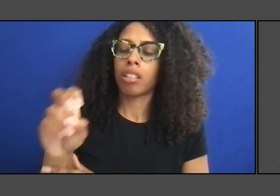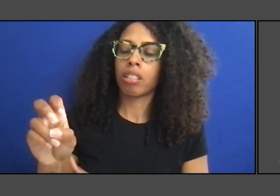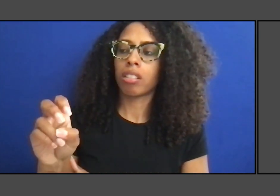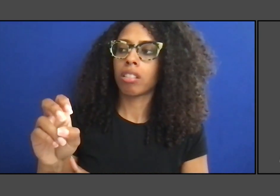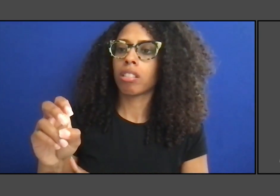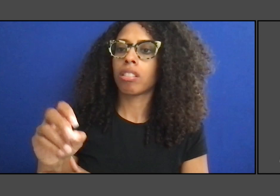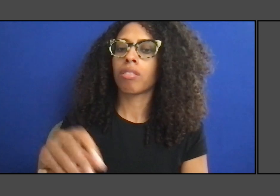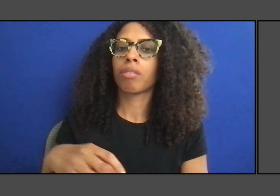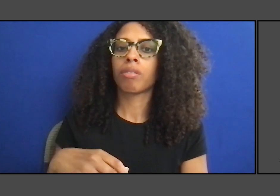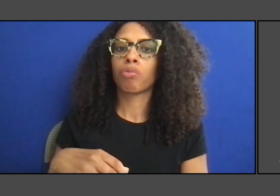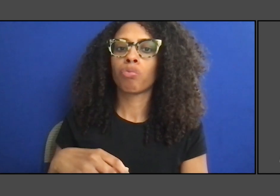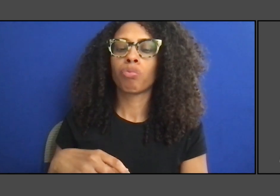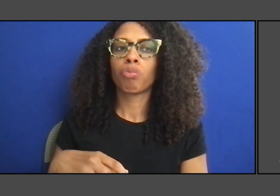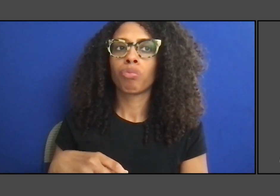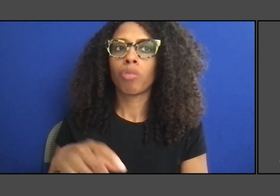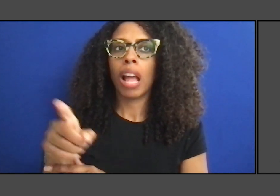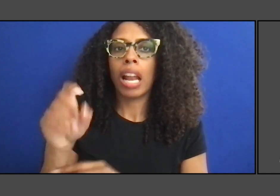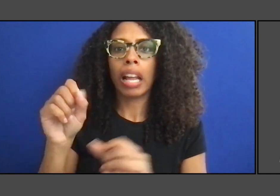people?